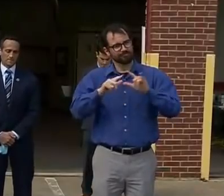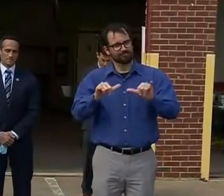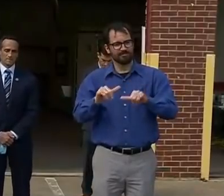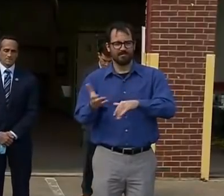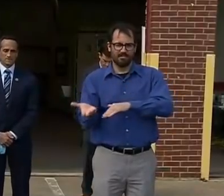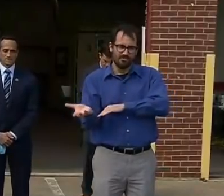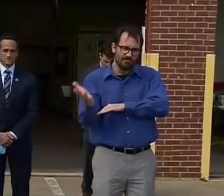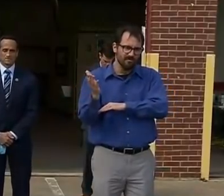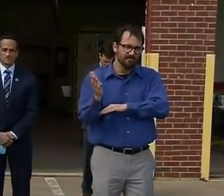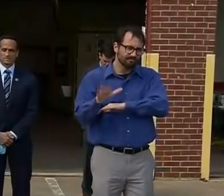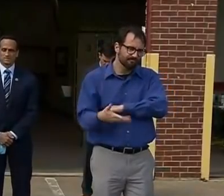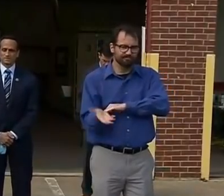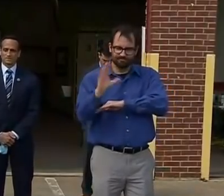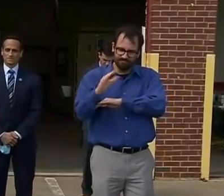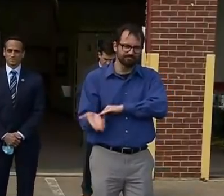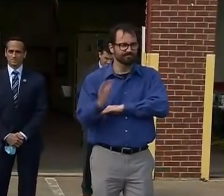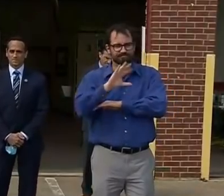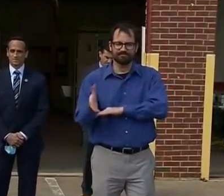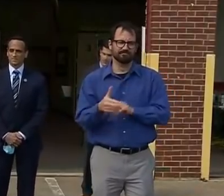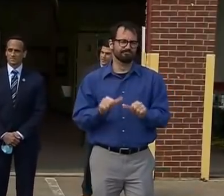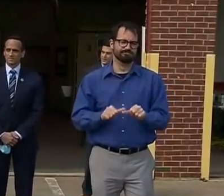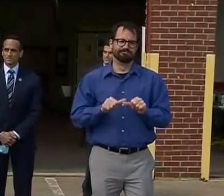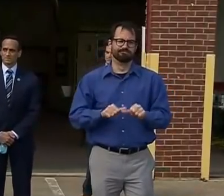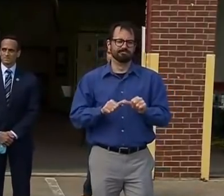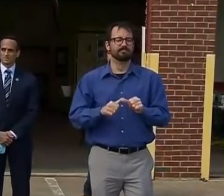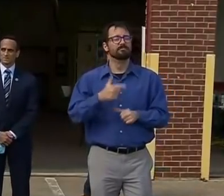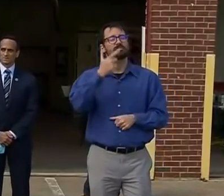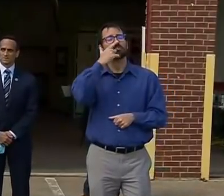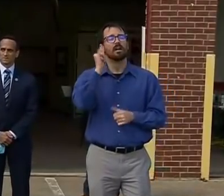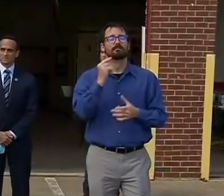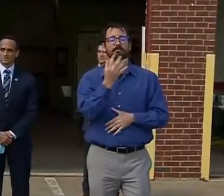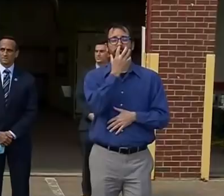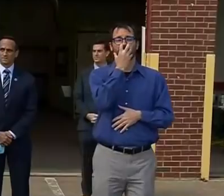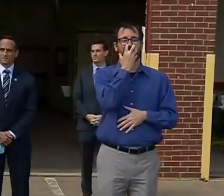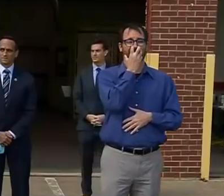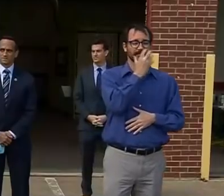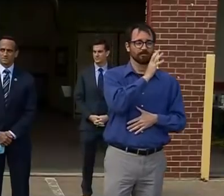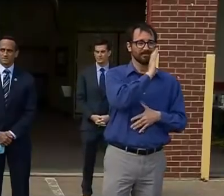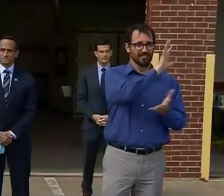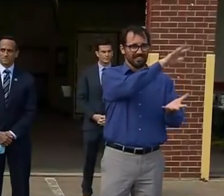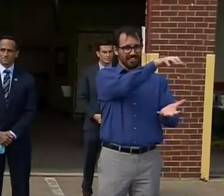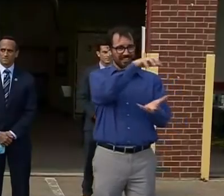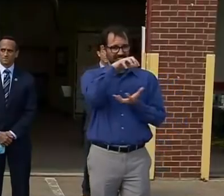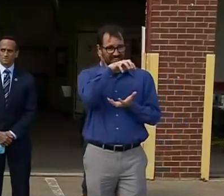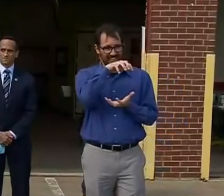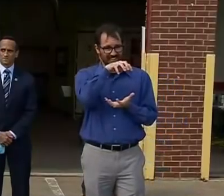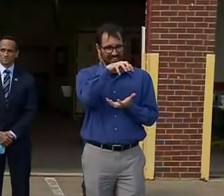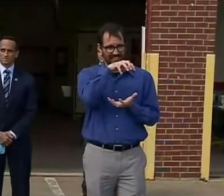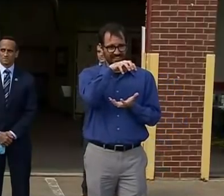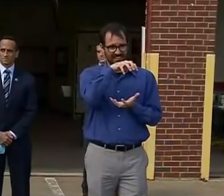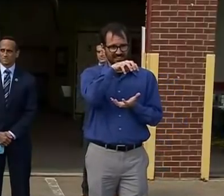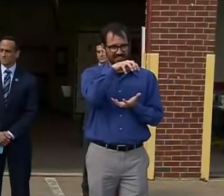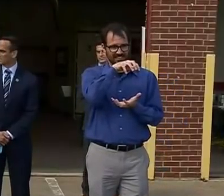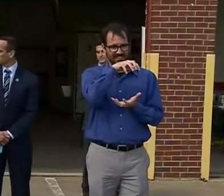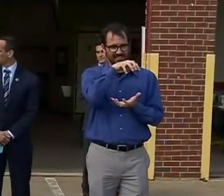essentially, masks come in, there's some sorting, they go on racks. The racks go into these units.